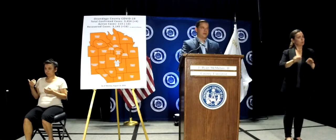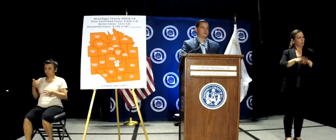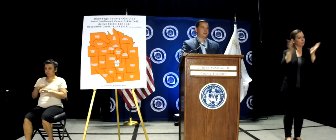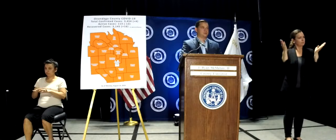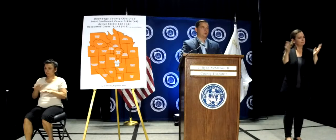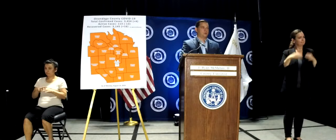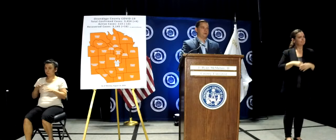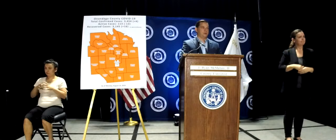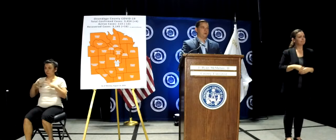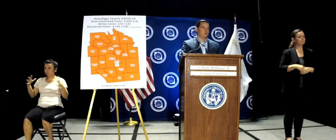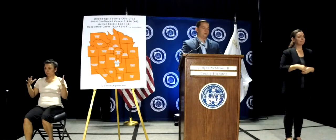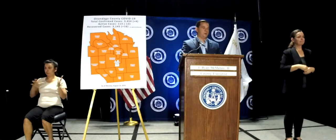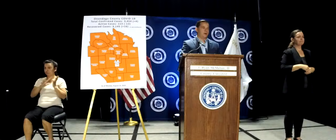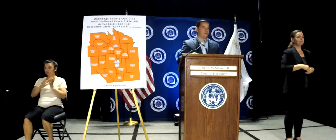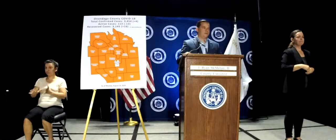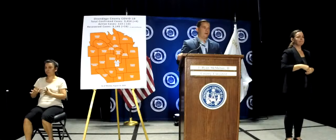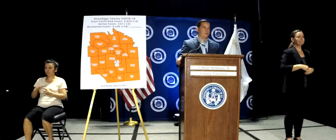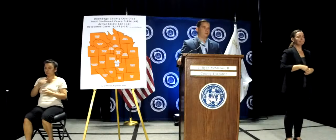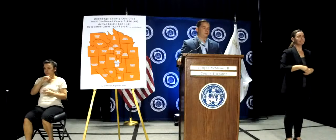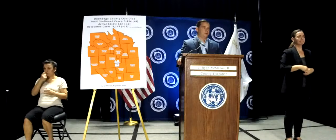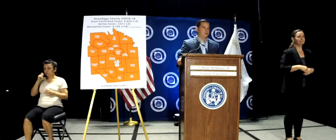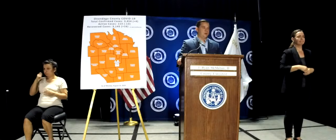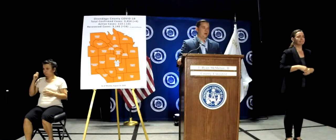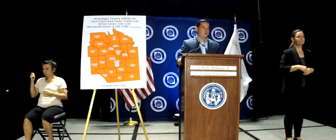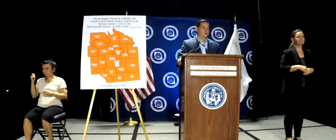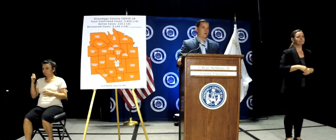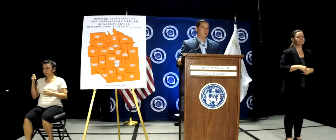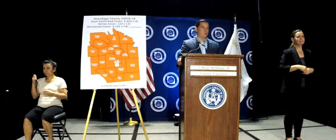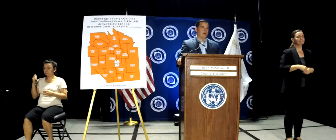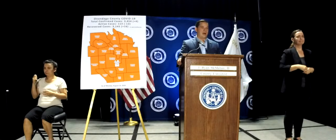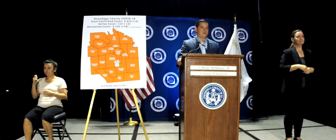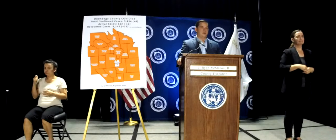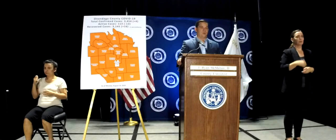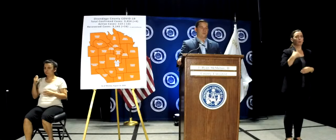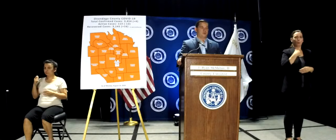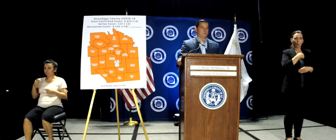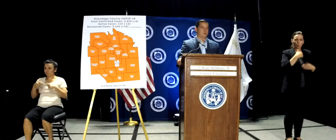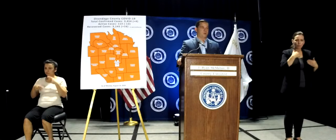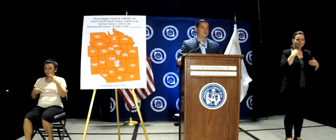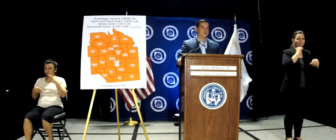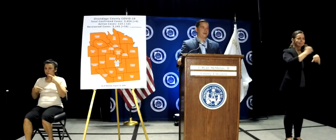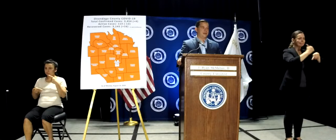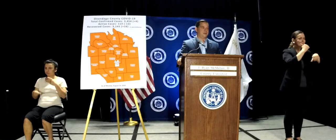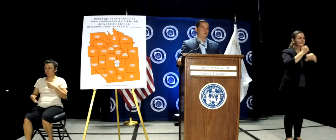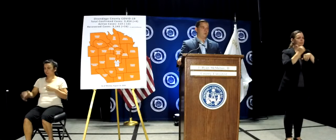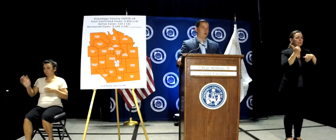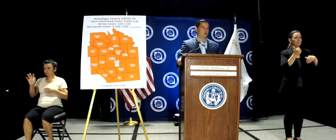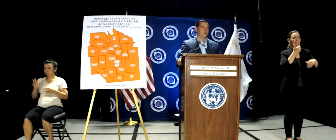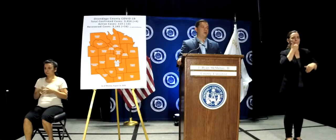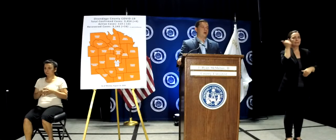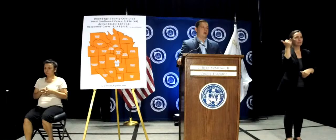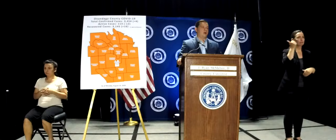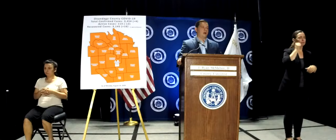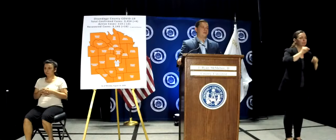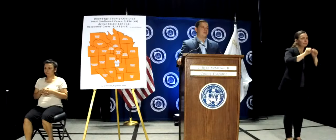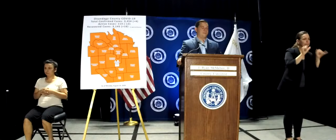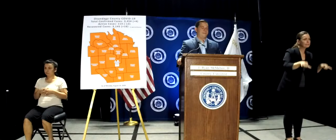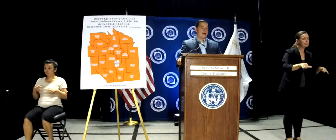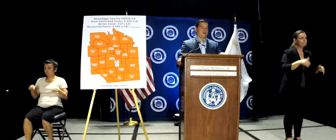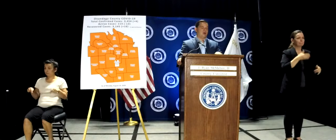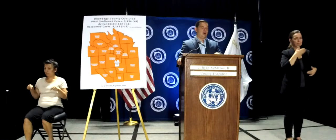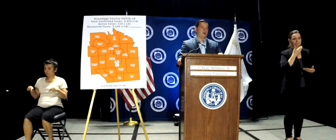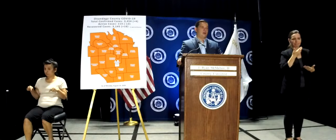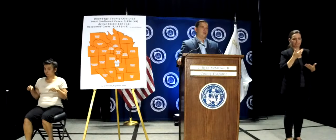be able to test quickly to know that people don't have the virus. So I think we're in a much better place today than we were. I